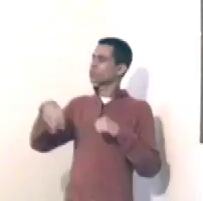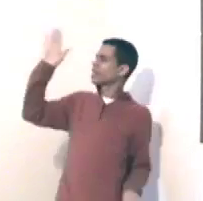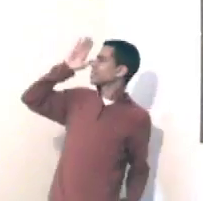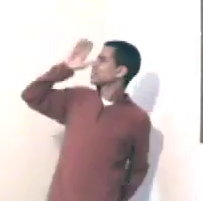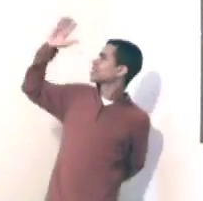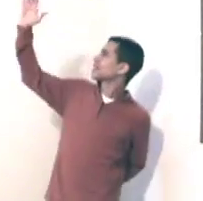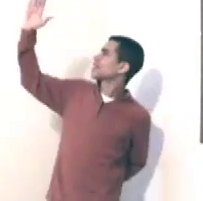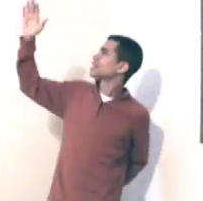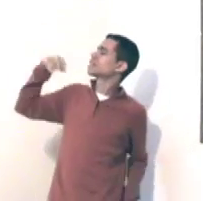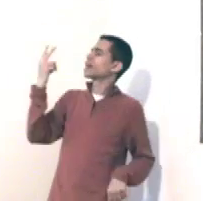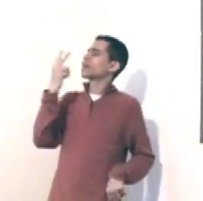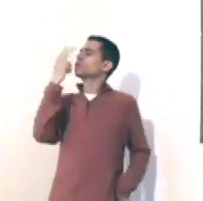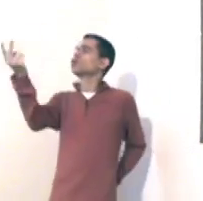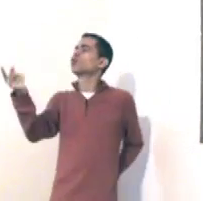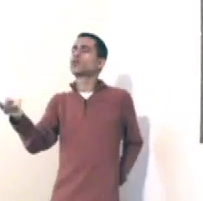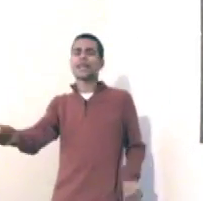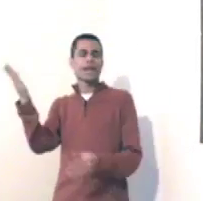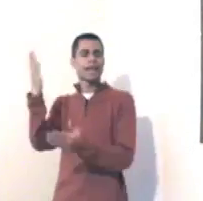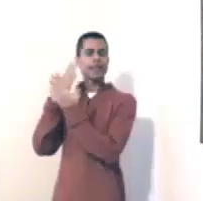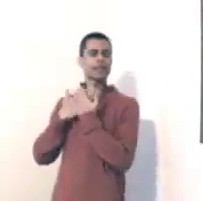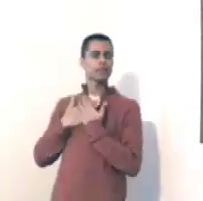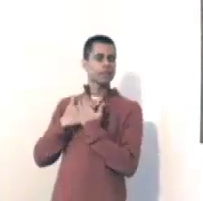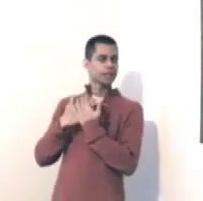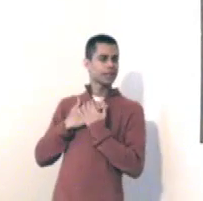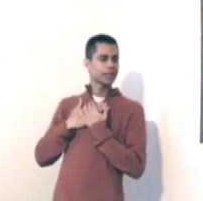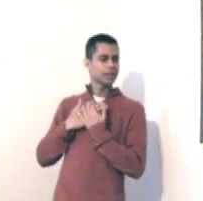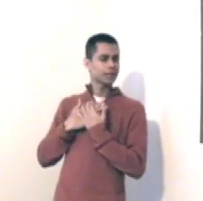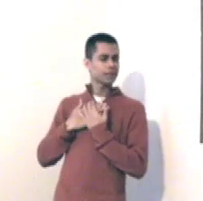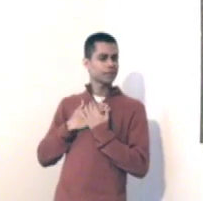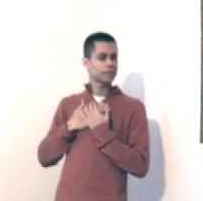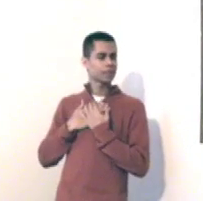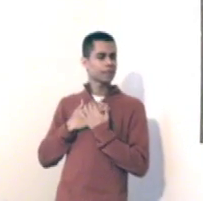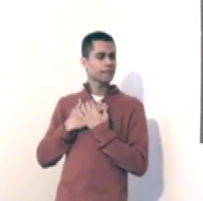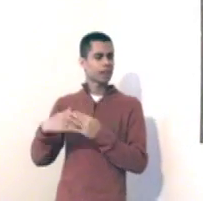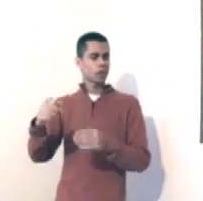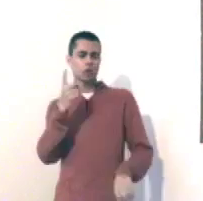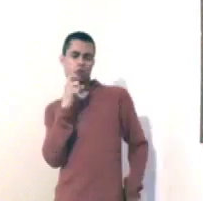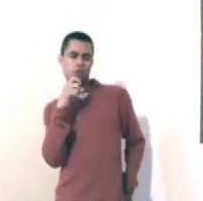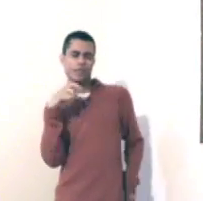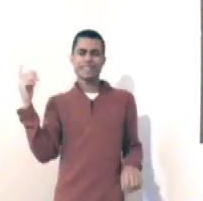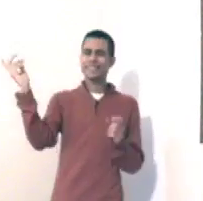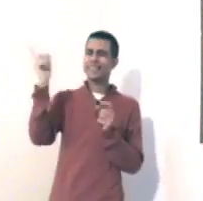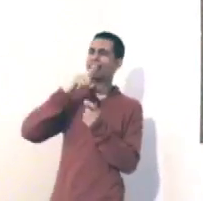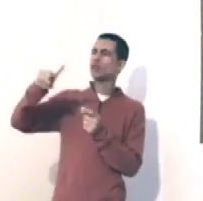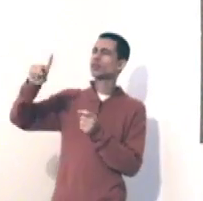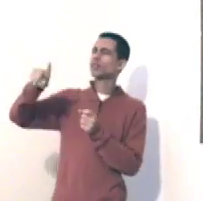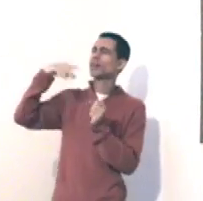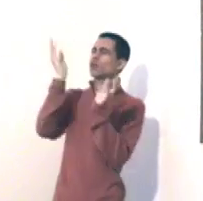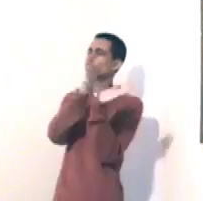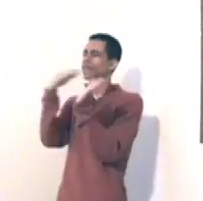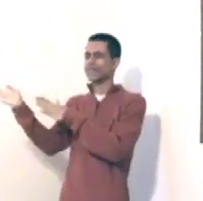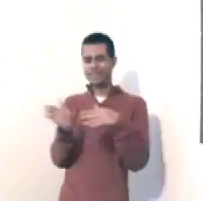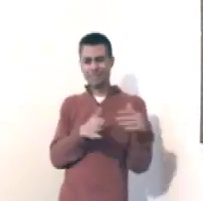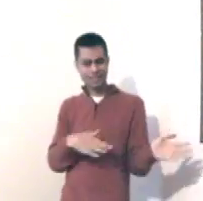that the sun can look at me, and who can tell the wind